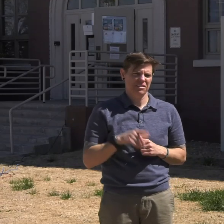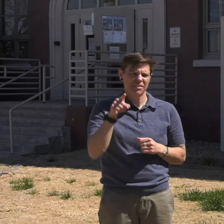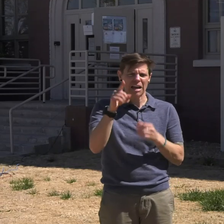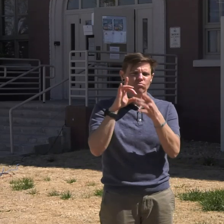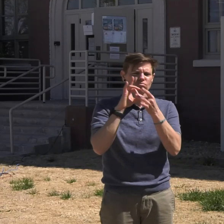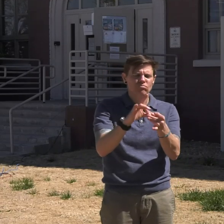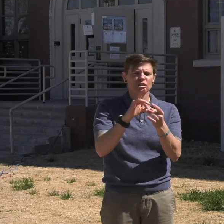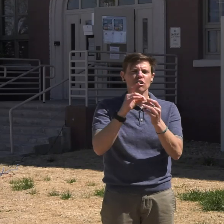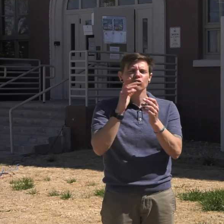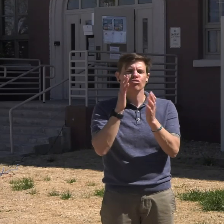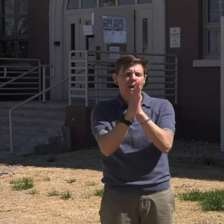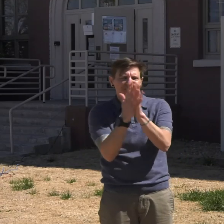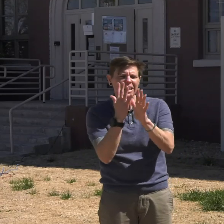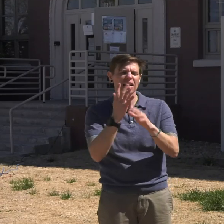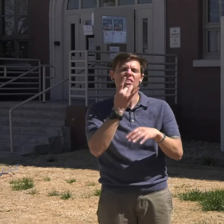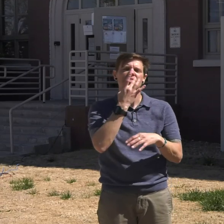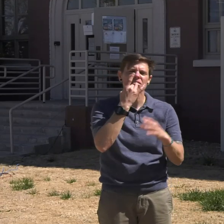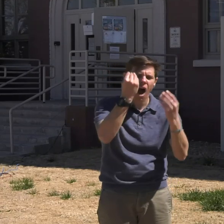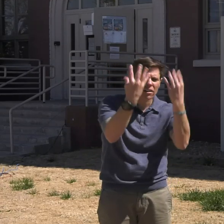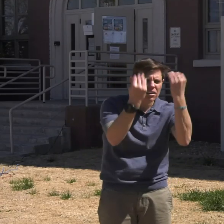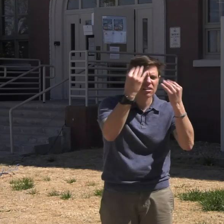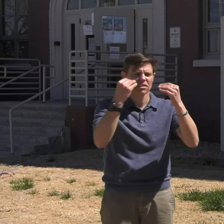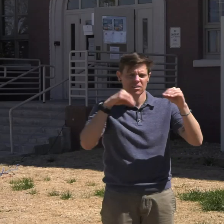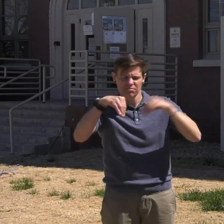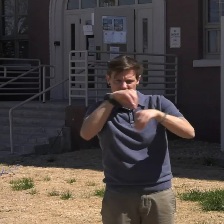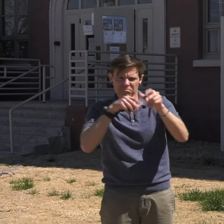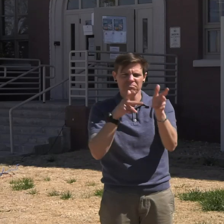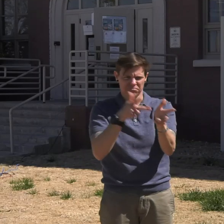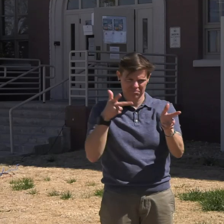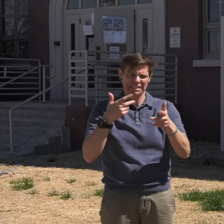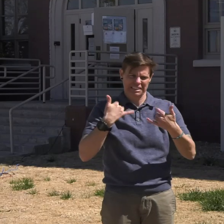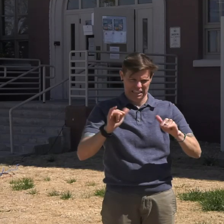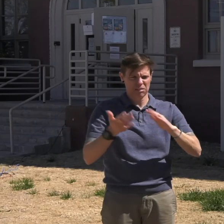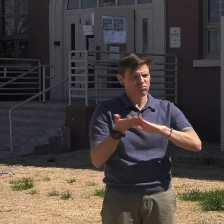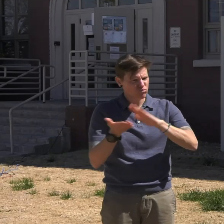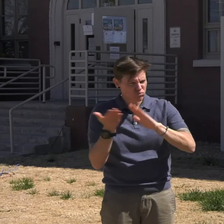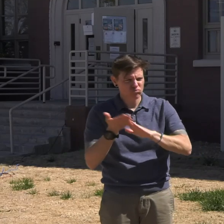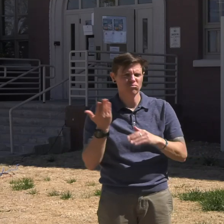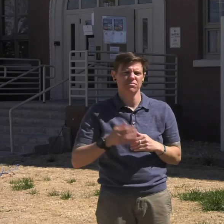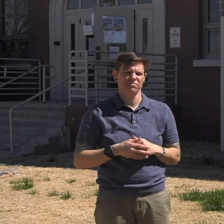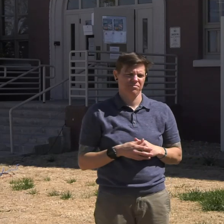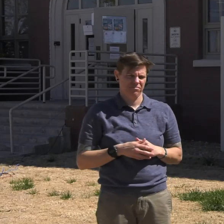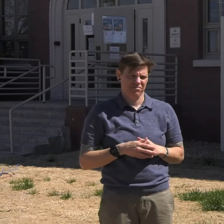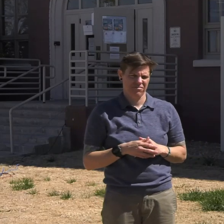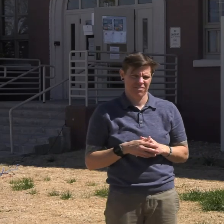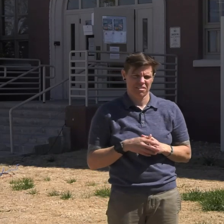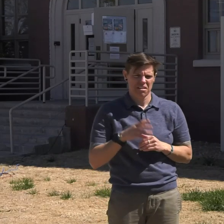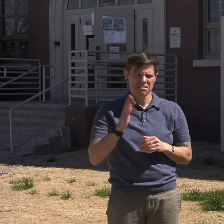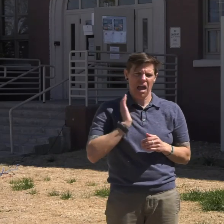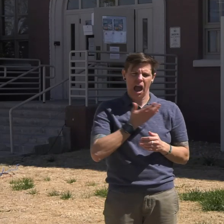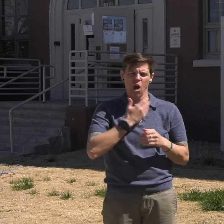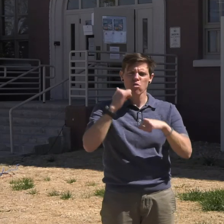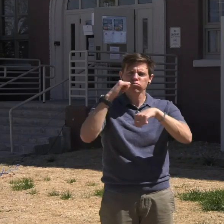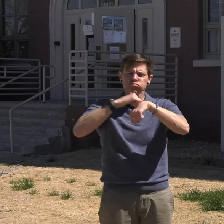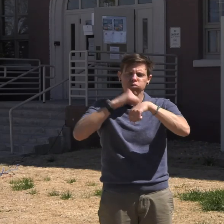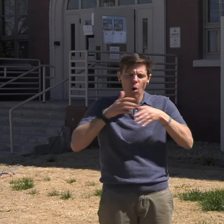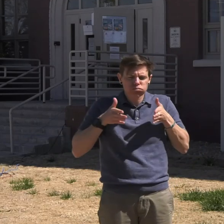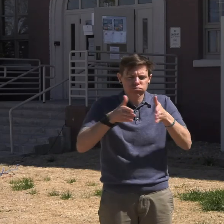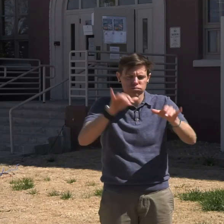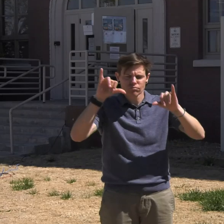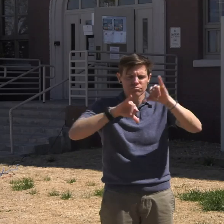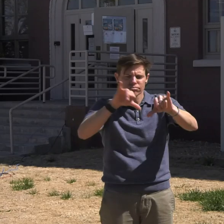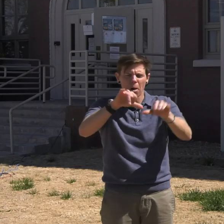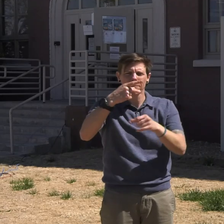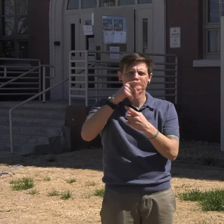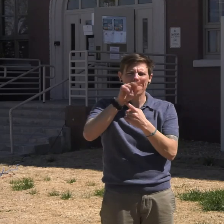traffic, and also continuing to pave our roads and do the kind of construction work that is both permissible and important. We're going to try and